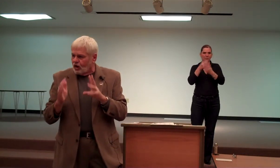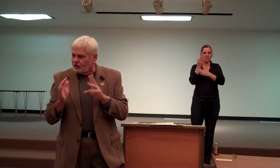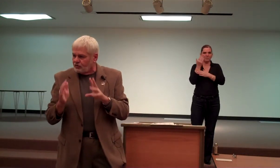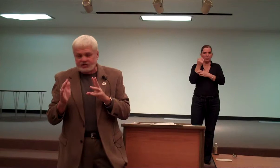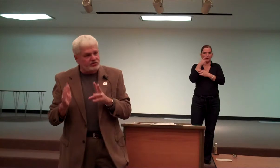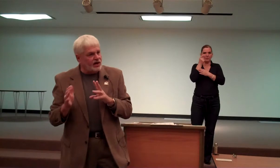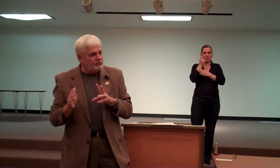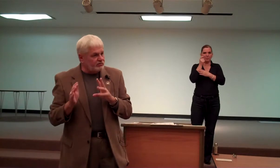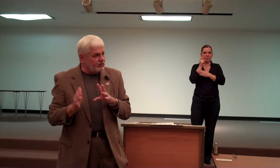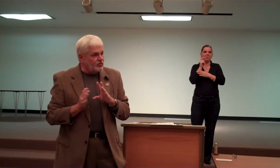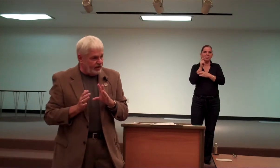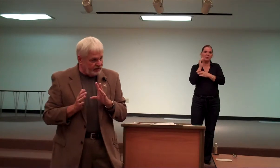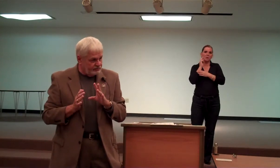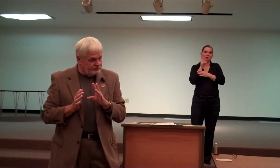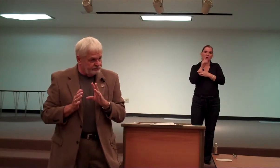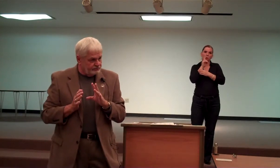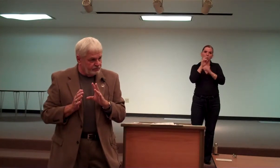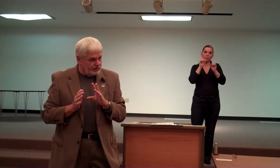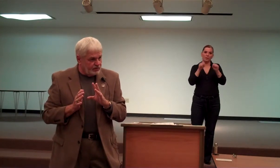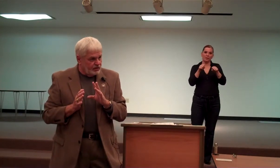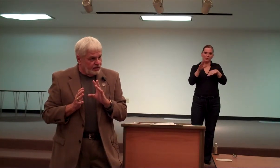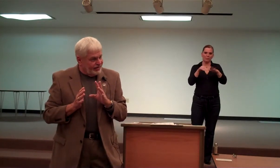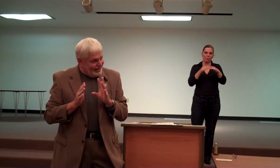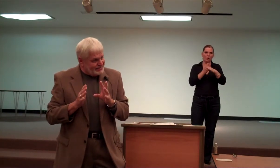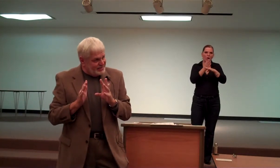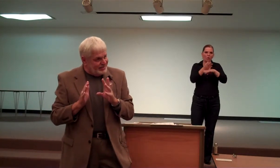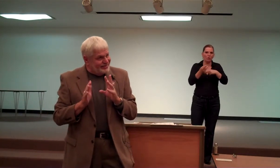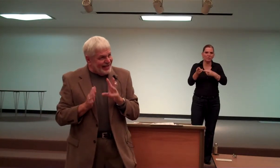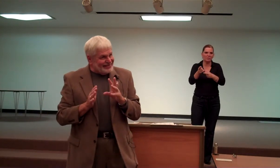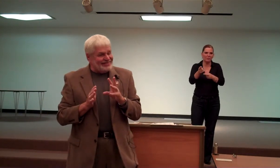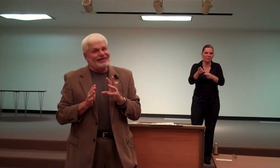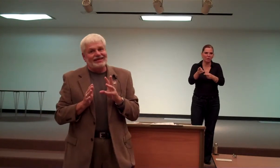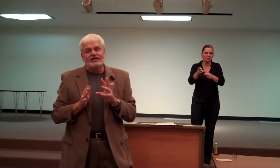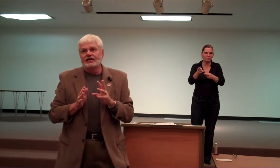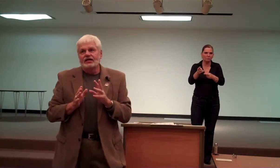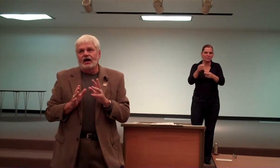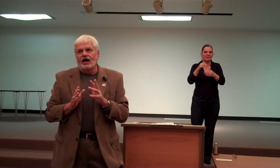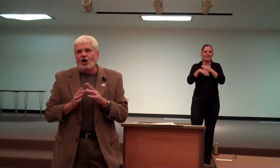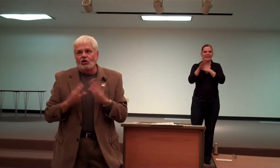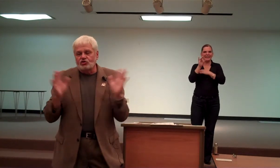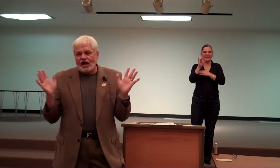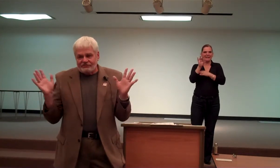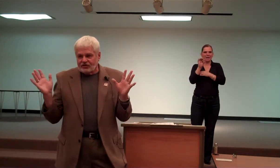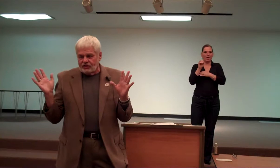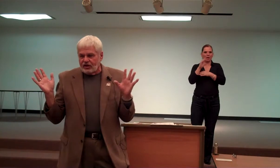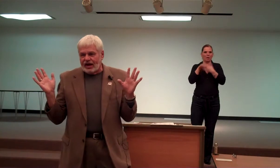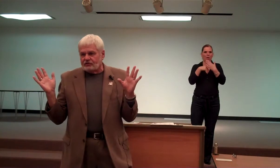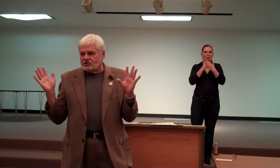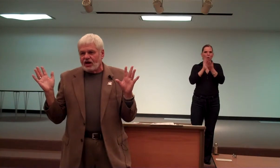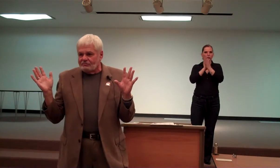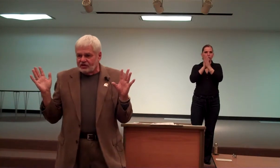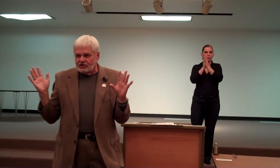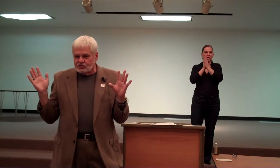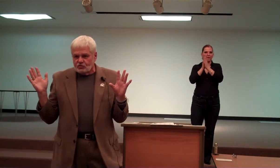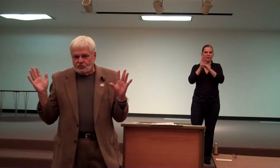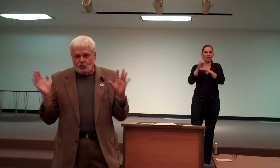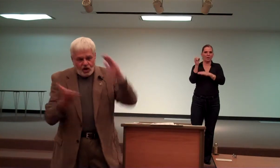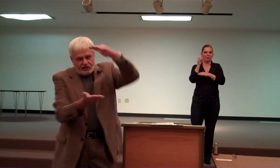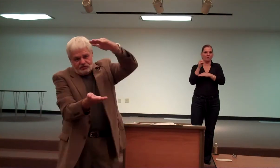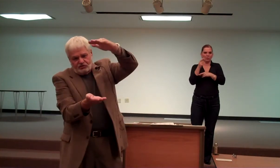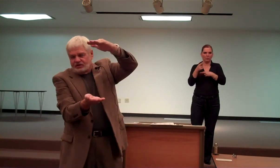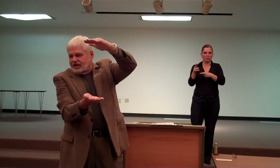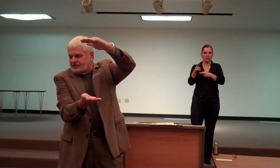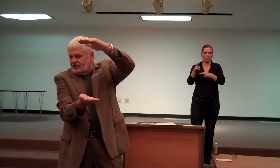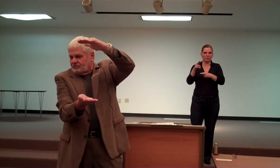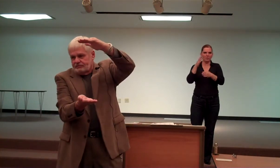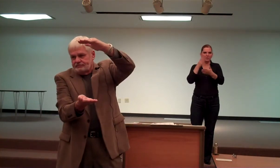able to walk across the Ohio River at Wheeling. In 1819, all traffic on the Ohio stopped because the